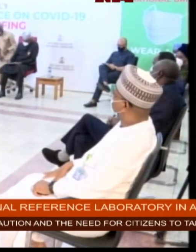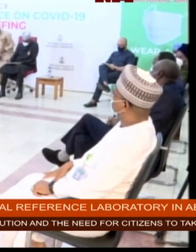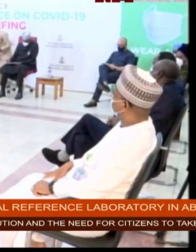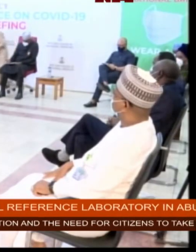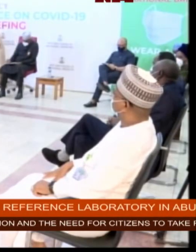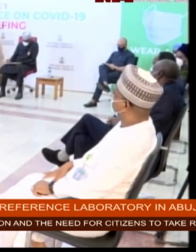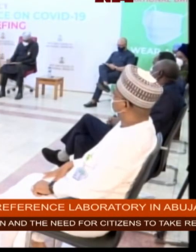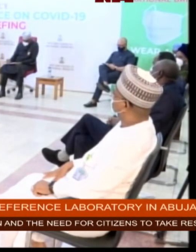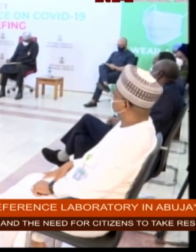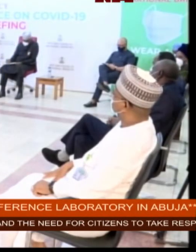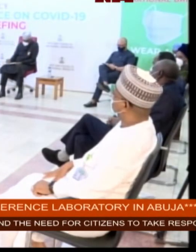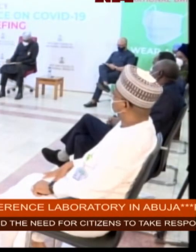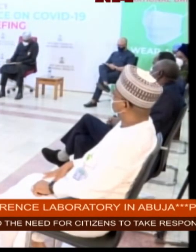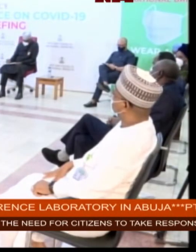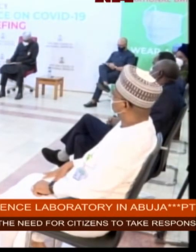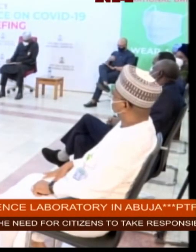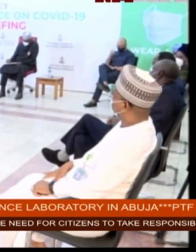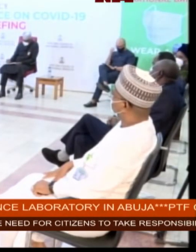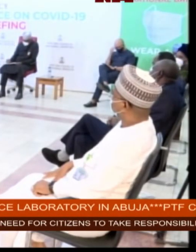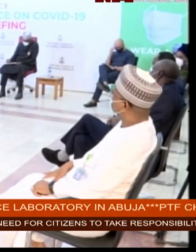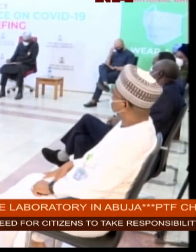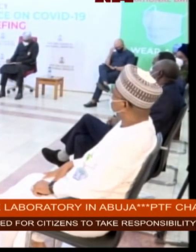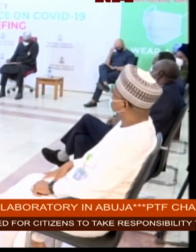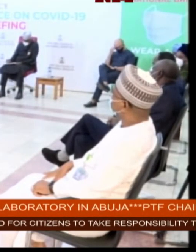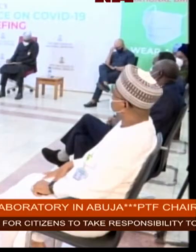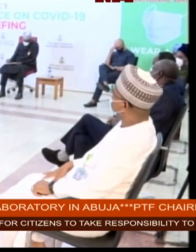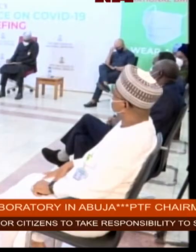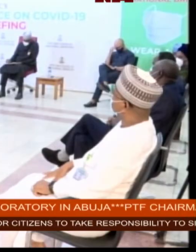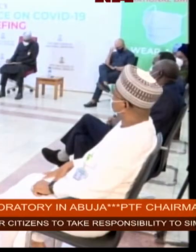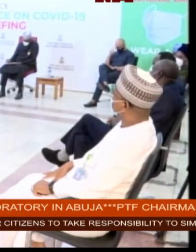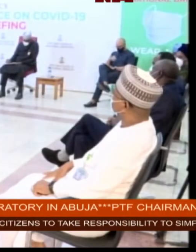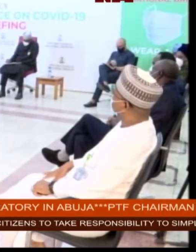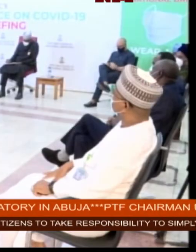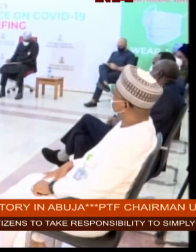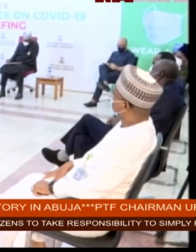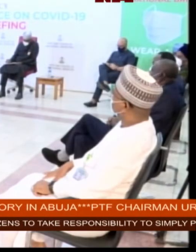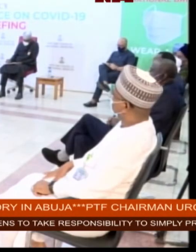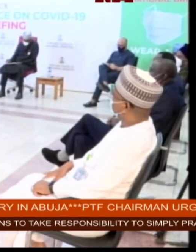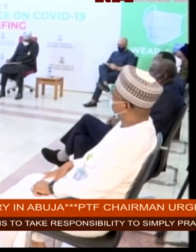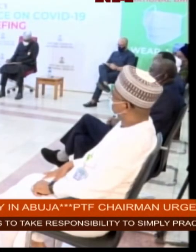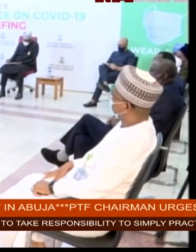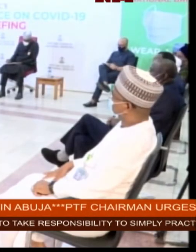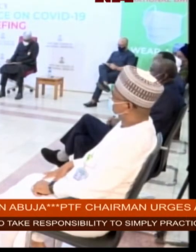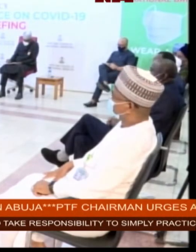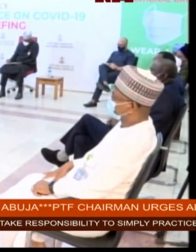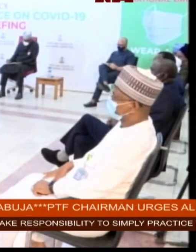Essentially, you want to know how far we've gone in terms of